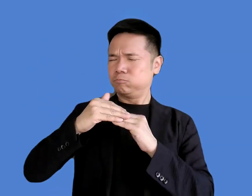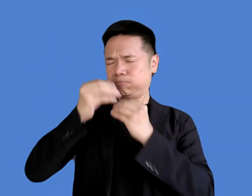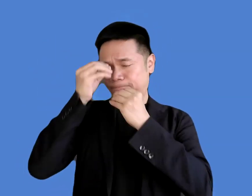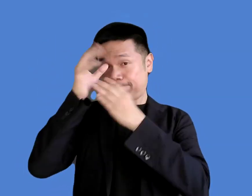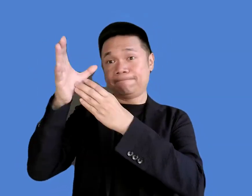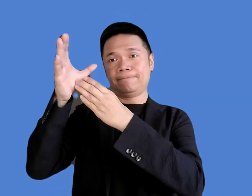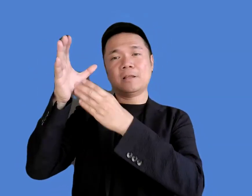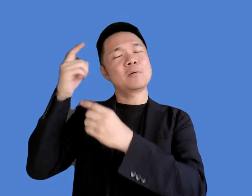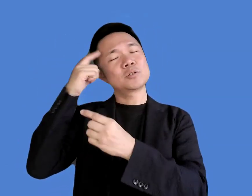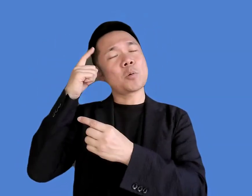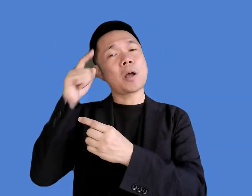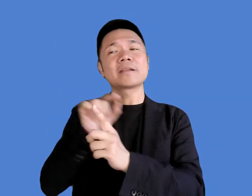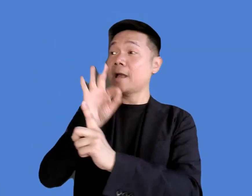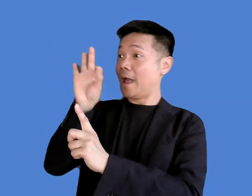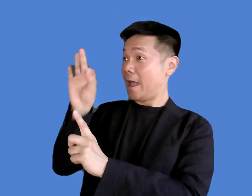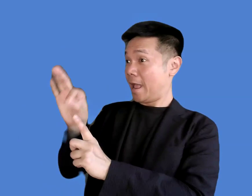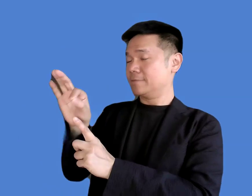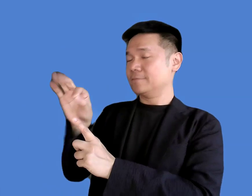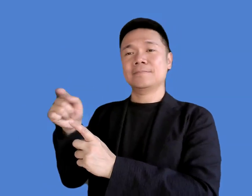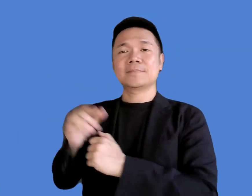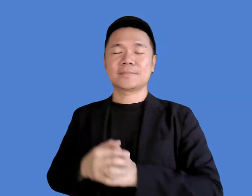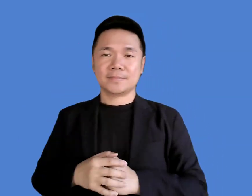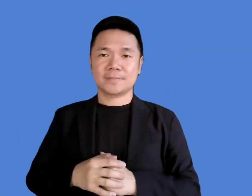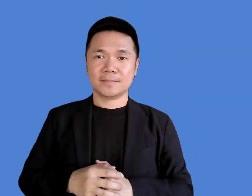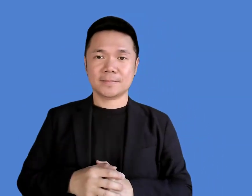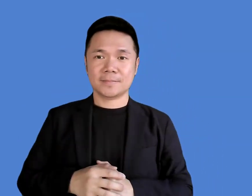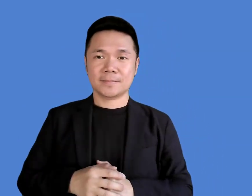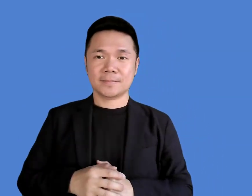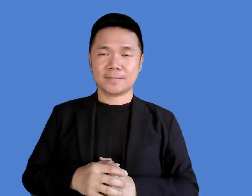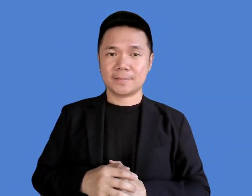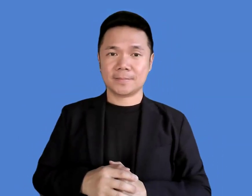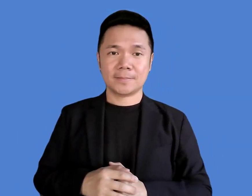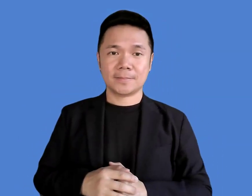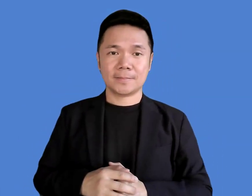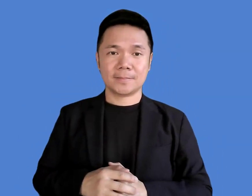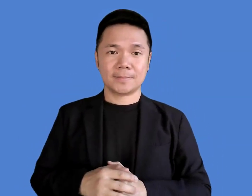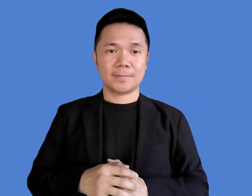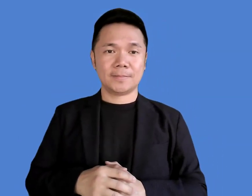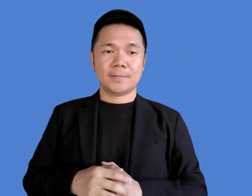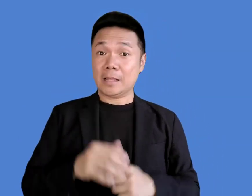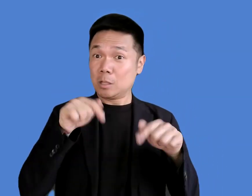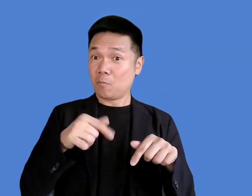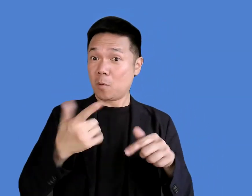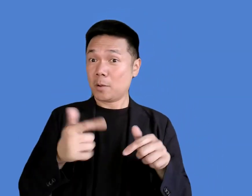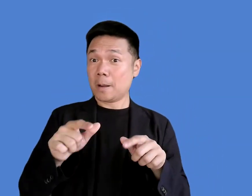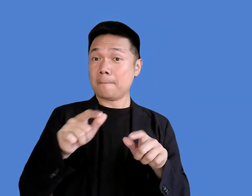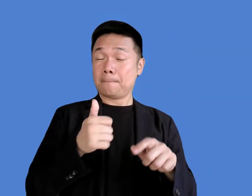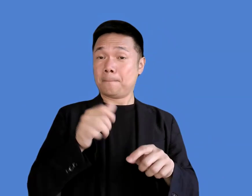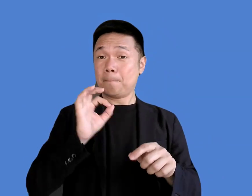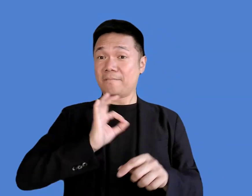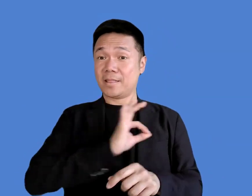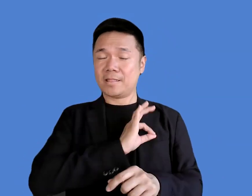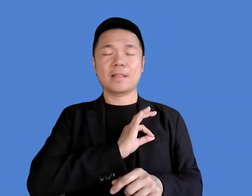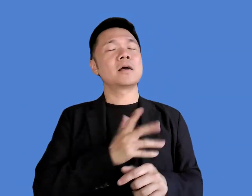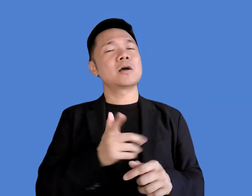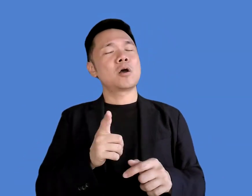you. Is like, we've been talking about the crucial importance of private sector leading. As you know, private sector is seen